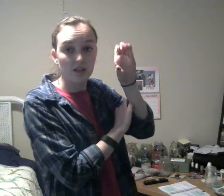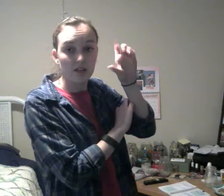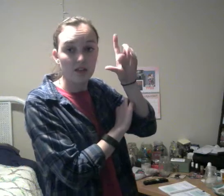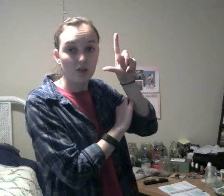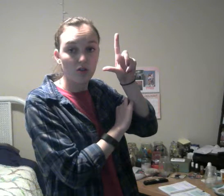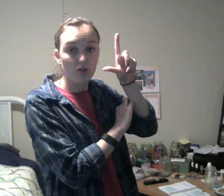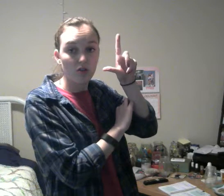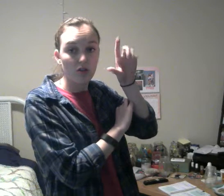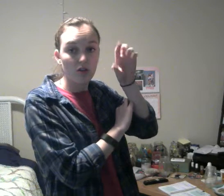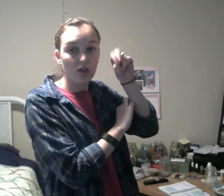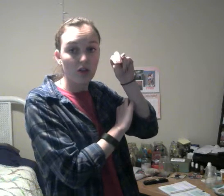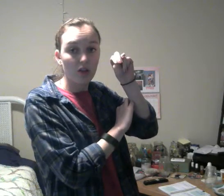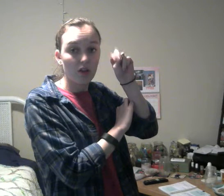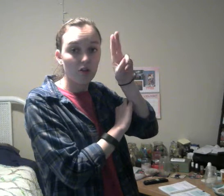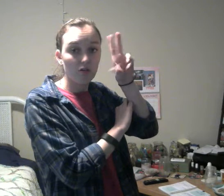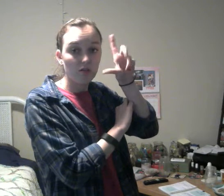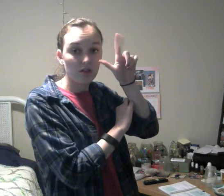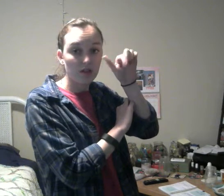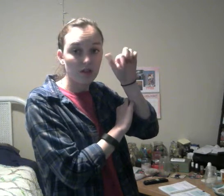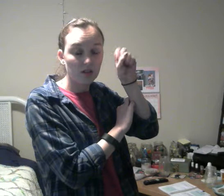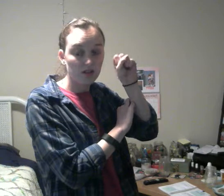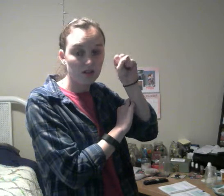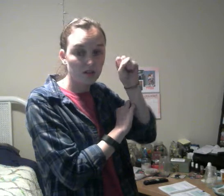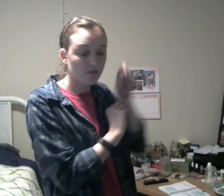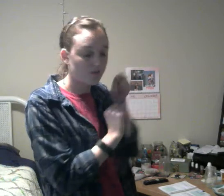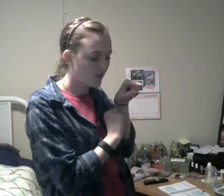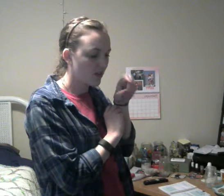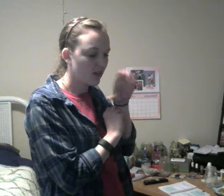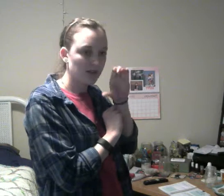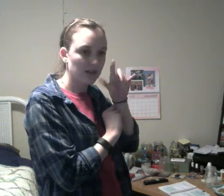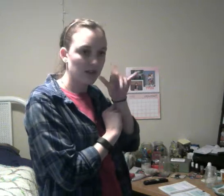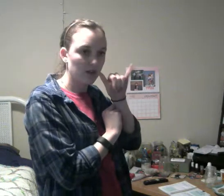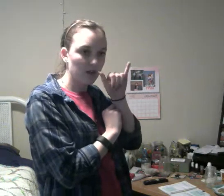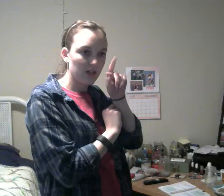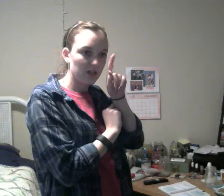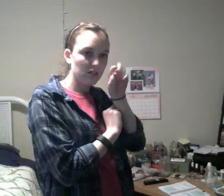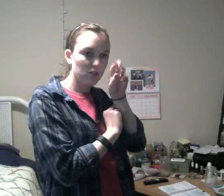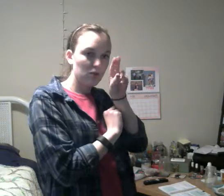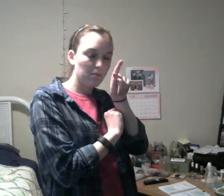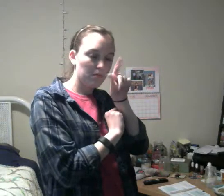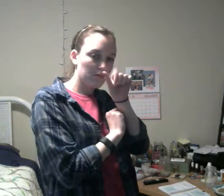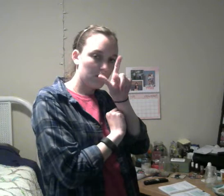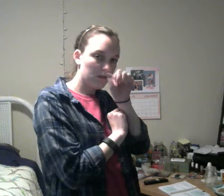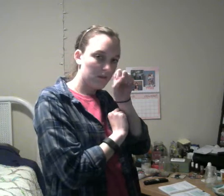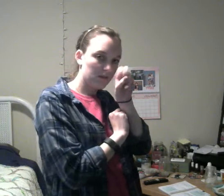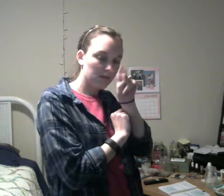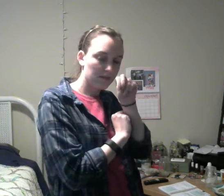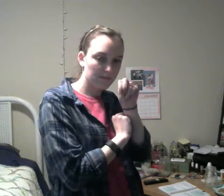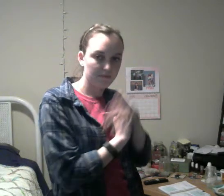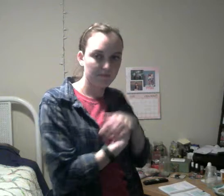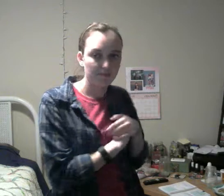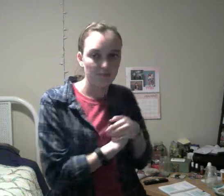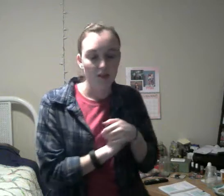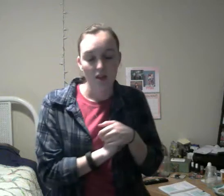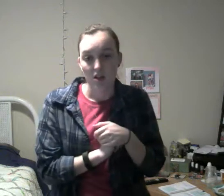be the cytoplasm. And so basically what happens is the DNA is going to unzip. Remember, the DNA is safe in the nucleus, and so it